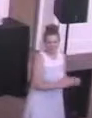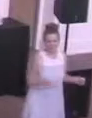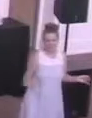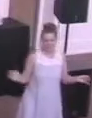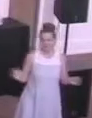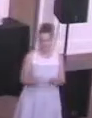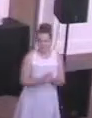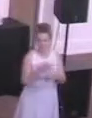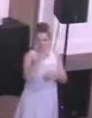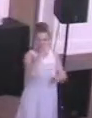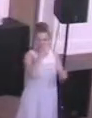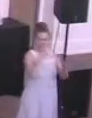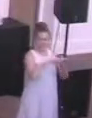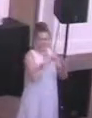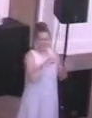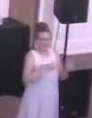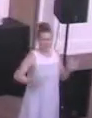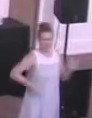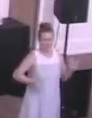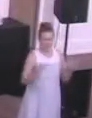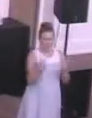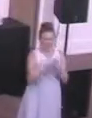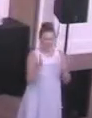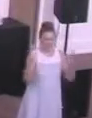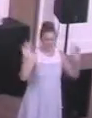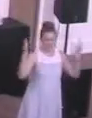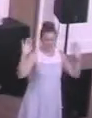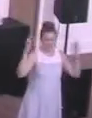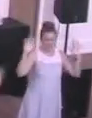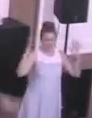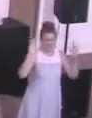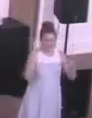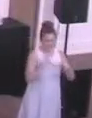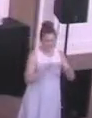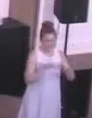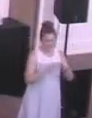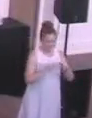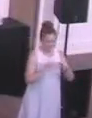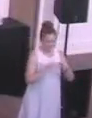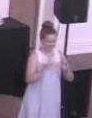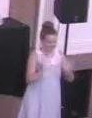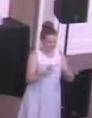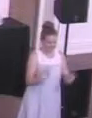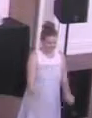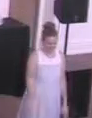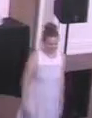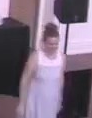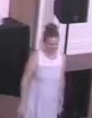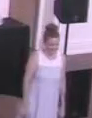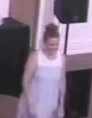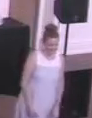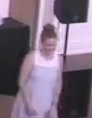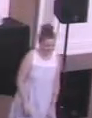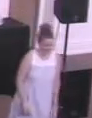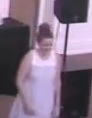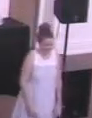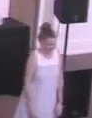Trusting in the Lord. Awesome. Give the Lord a hand clap and have a seat, church. Have a seat.